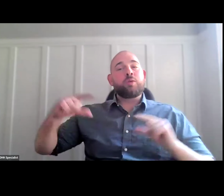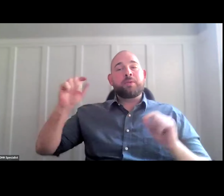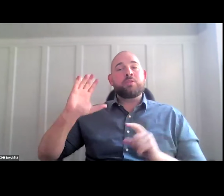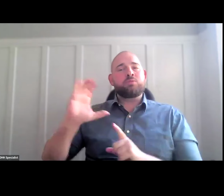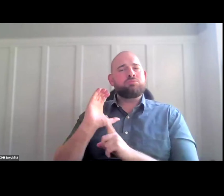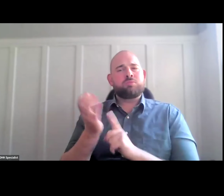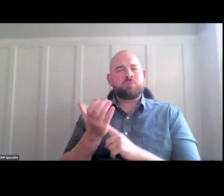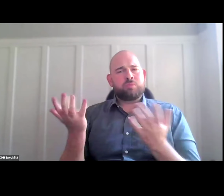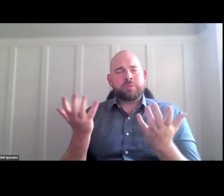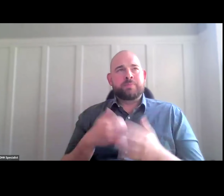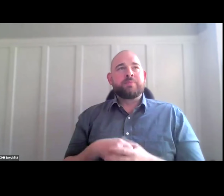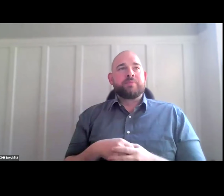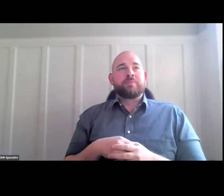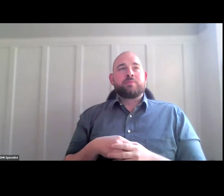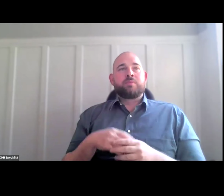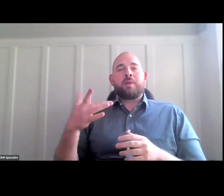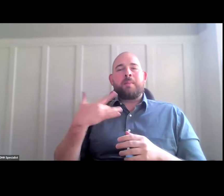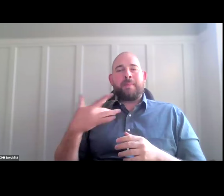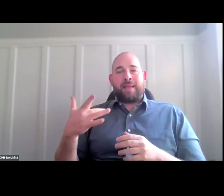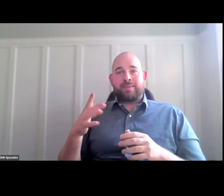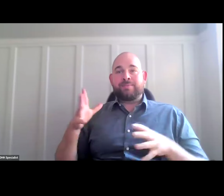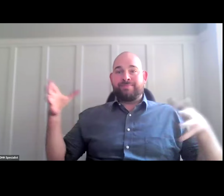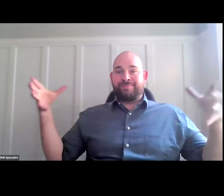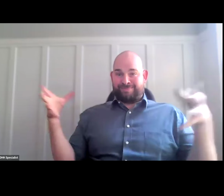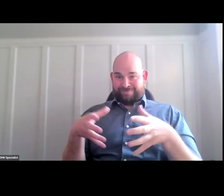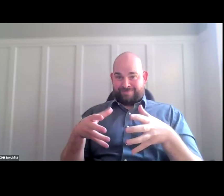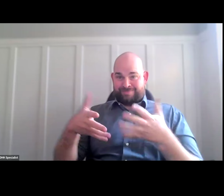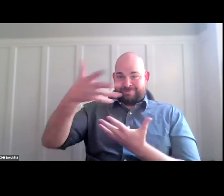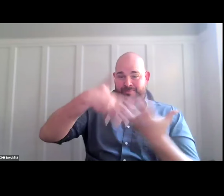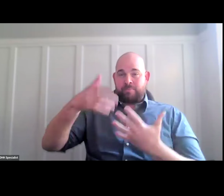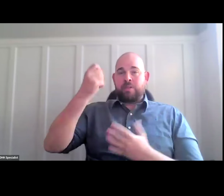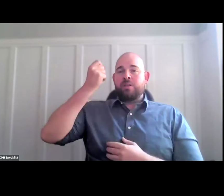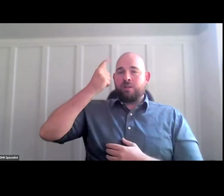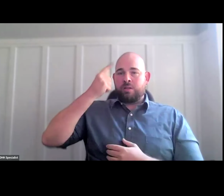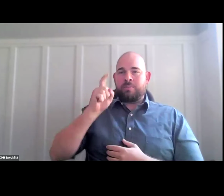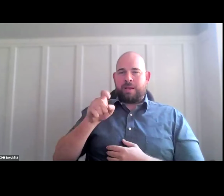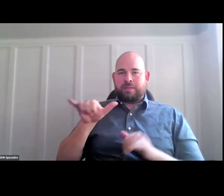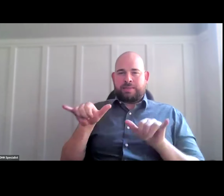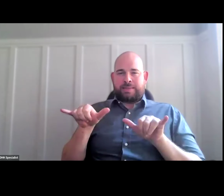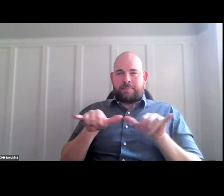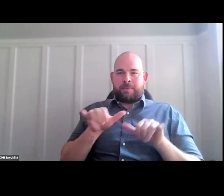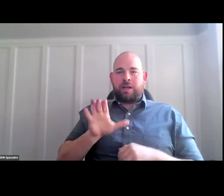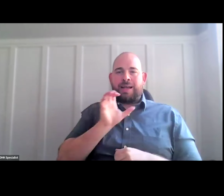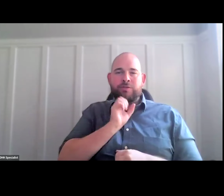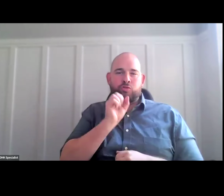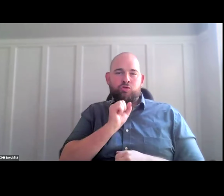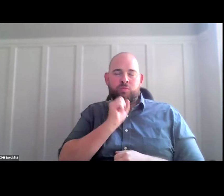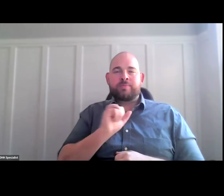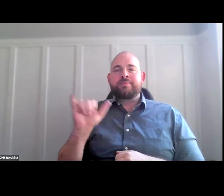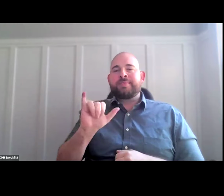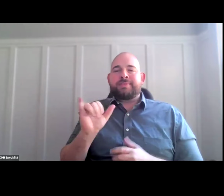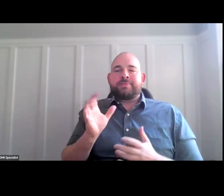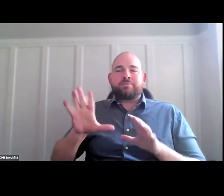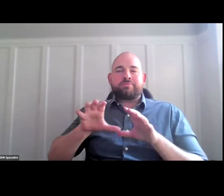very welcoming and understanding that that person needs community. Now, with Japanese deaf culture,